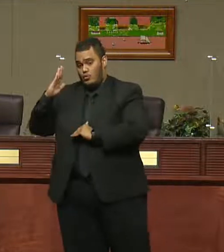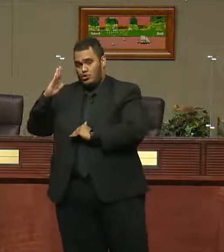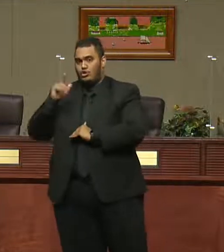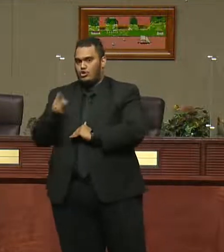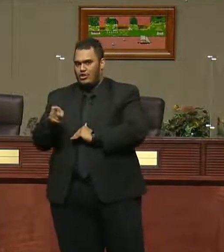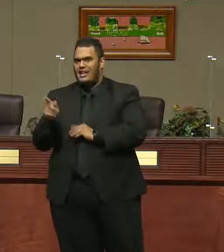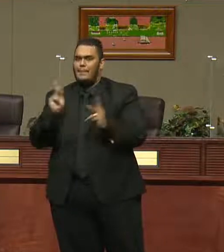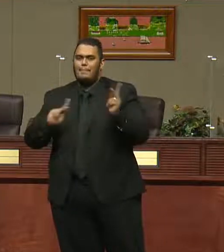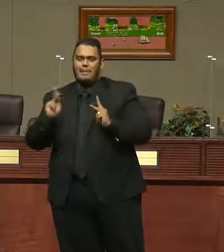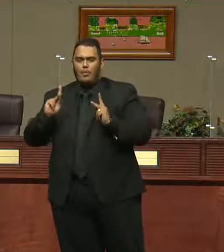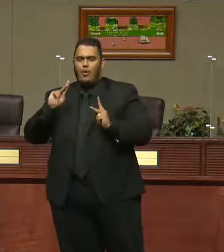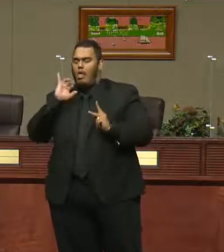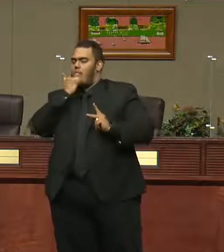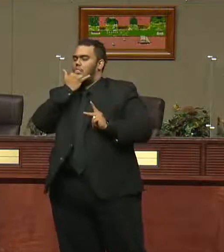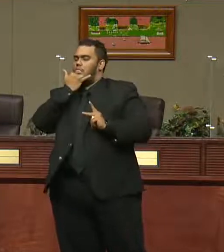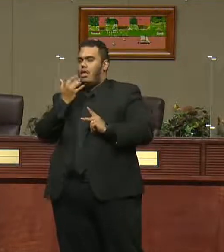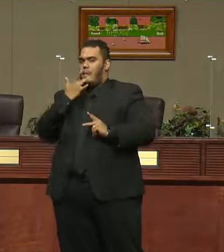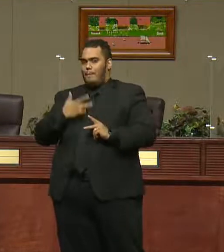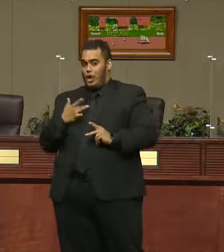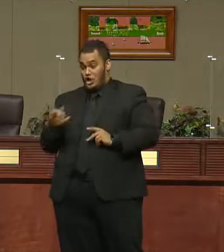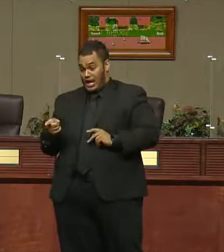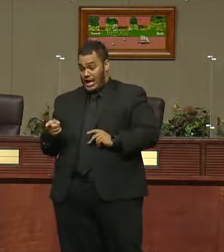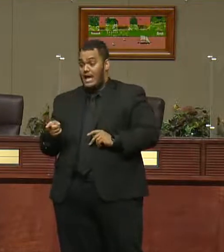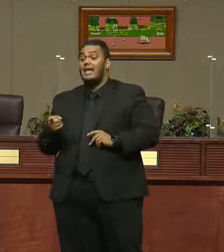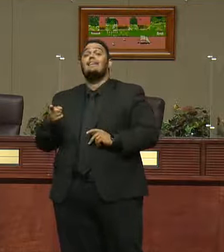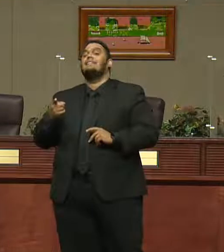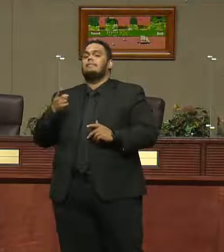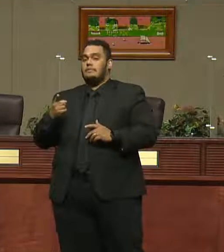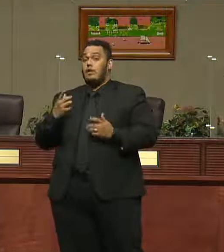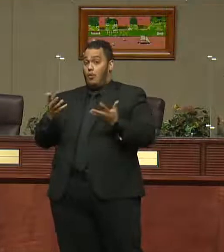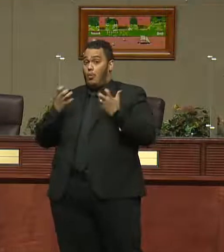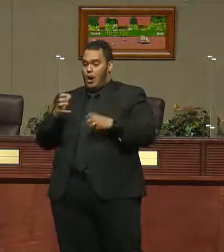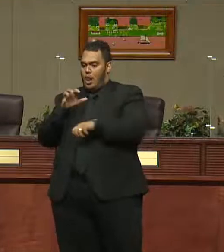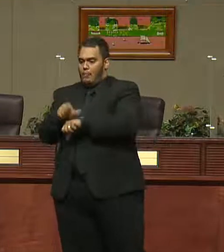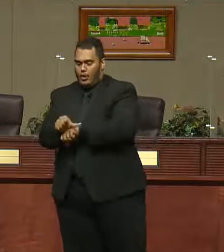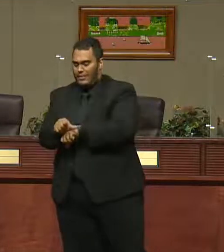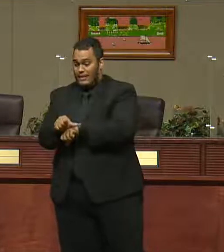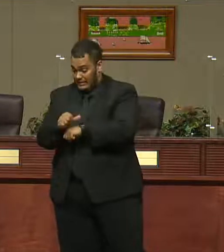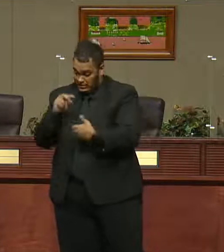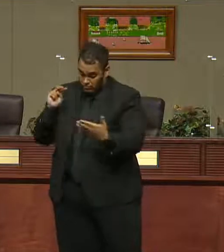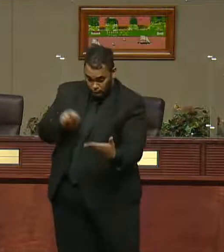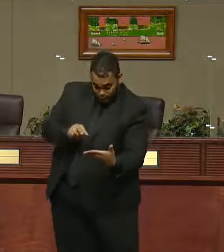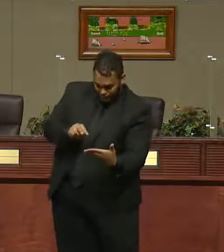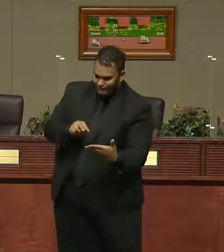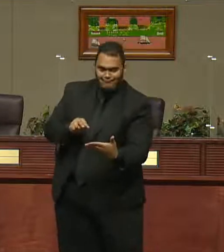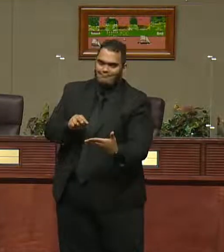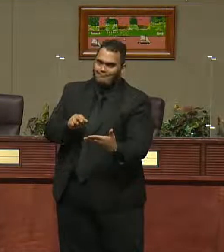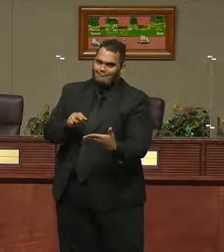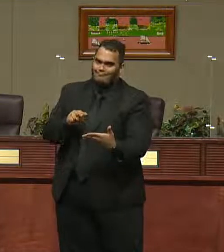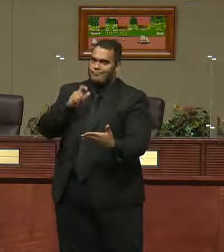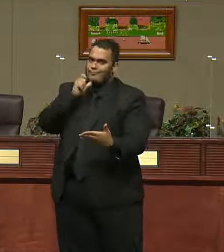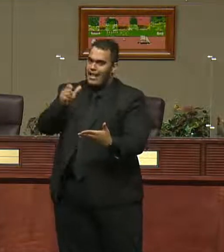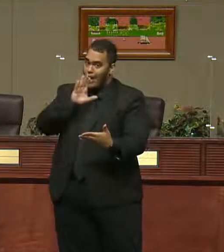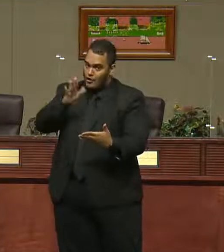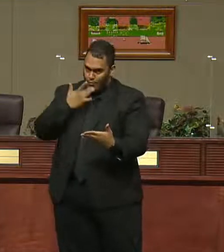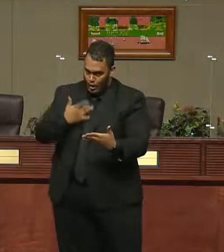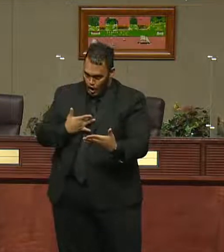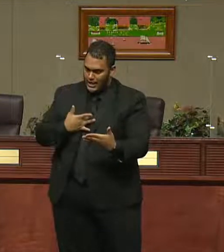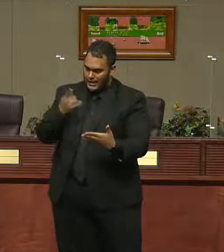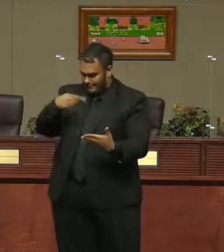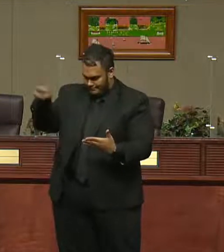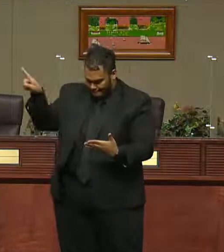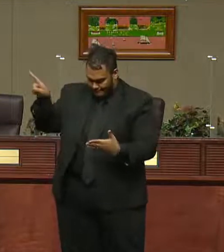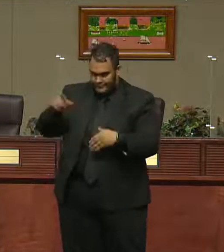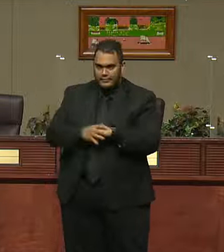birth date to get an appointment will be turned away. Also, as a reminder, if you have an unwanted COVID-19 vaccination